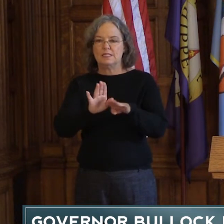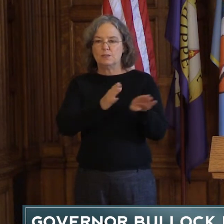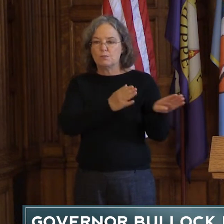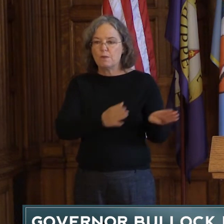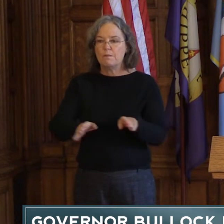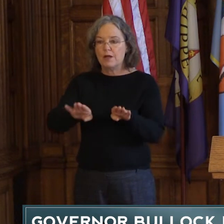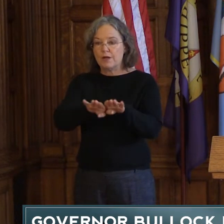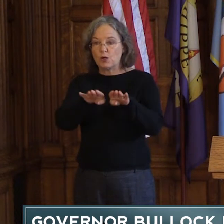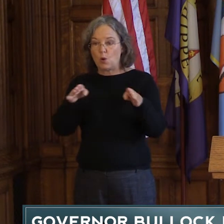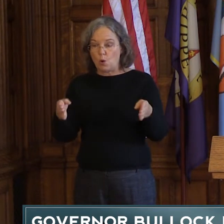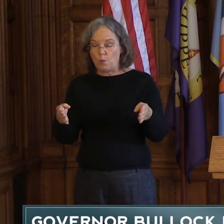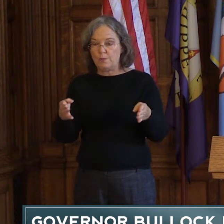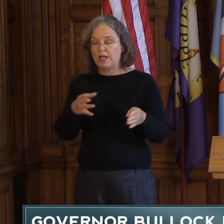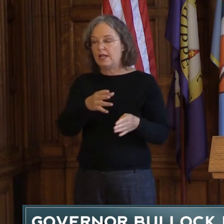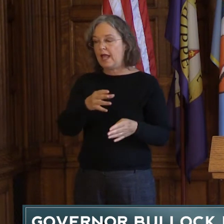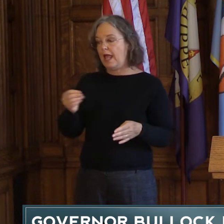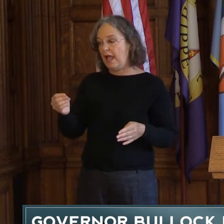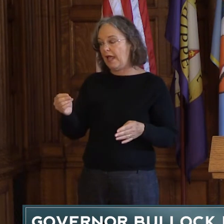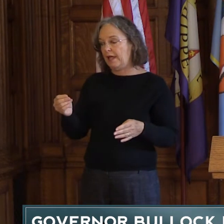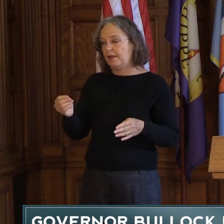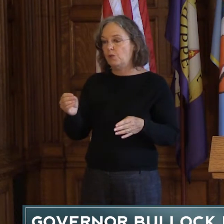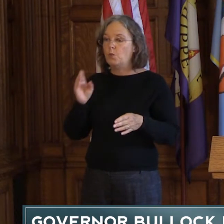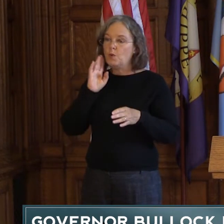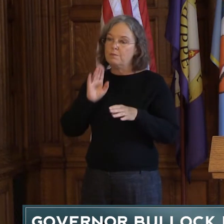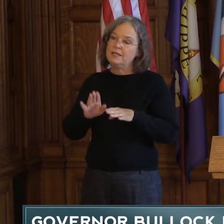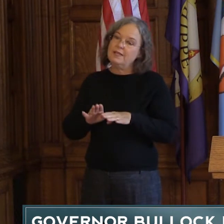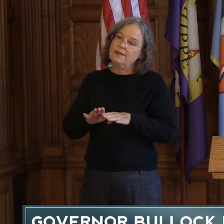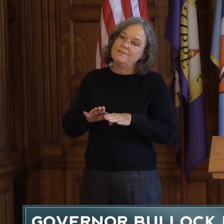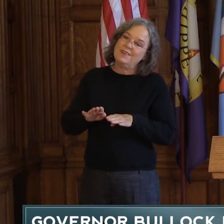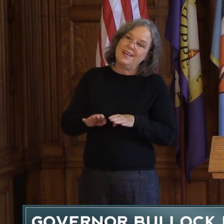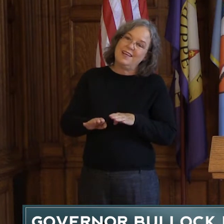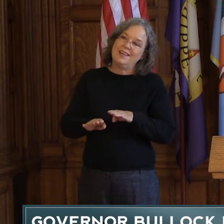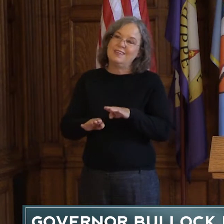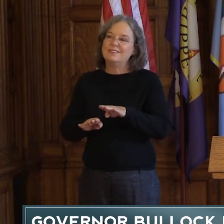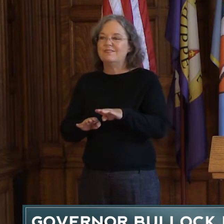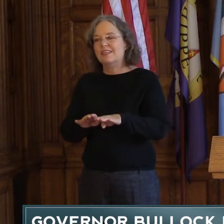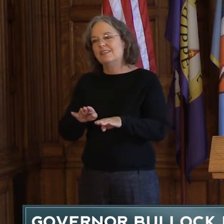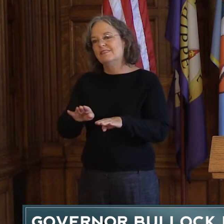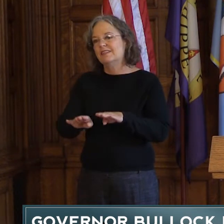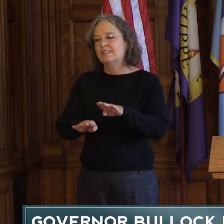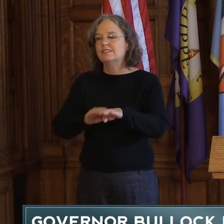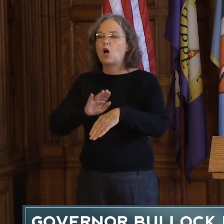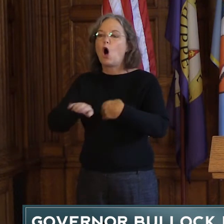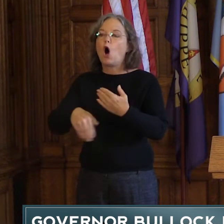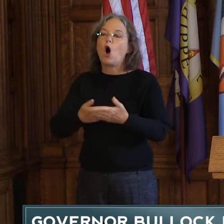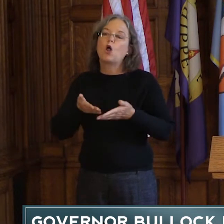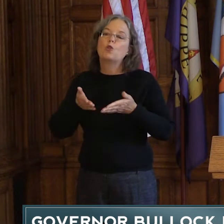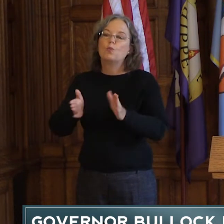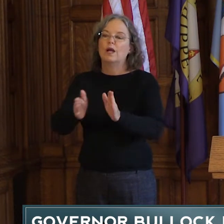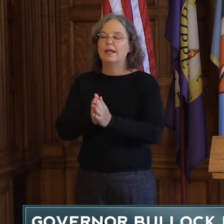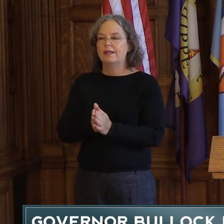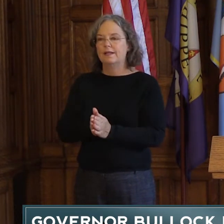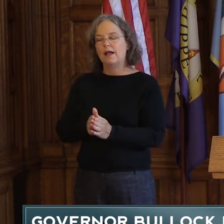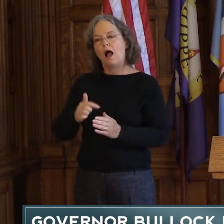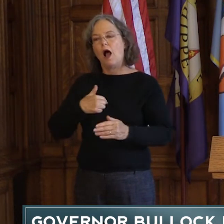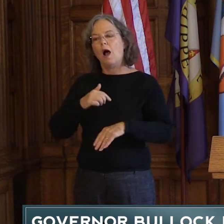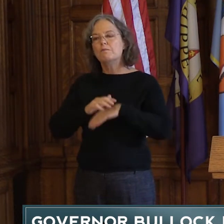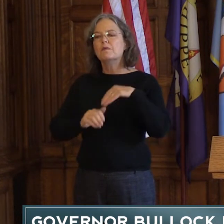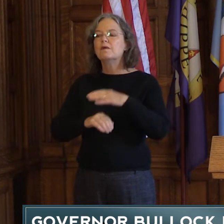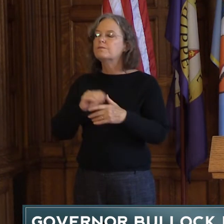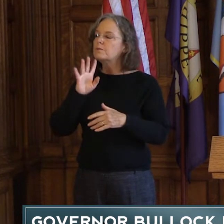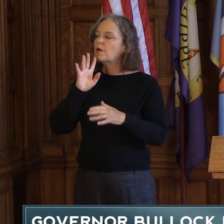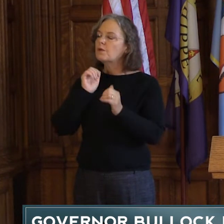open, and it'll be a phased approach all the way along. I had a level of comfort in talking to local